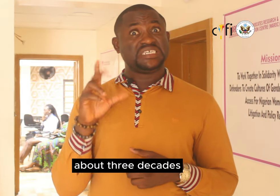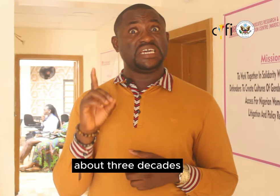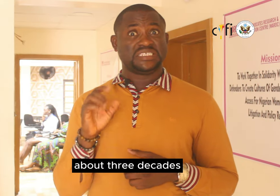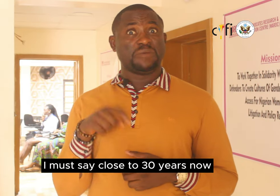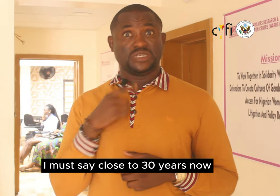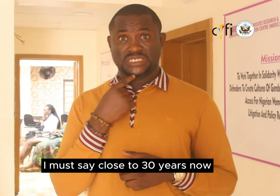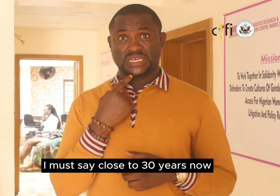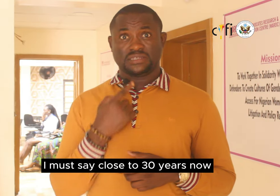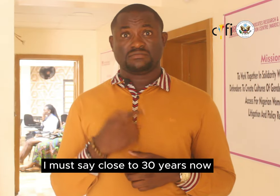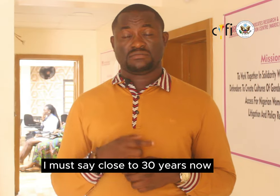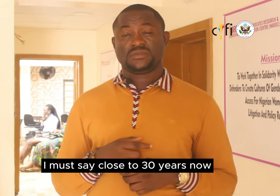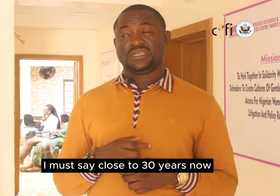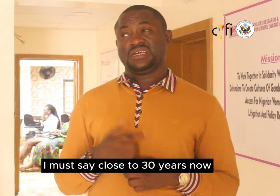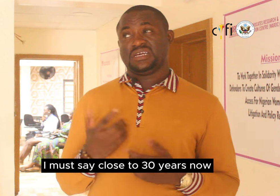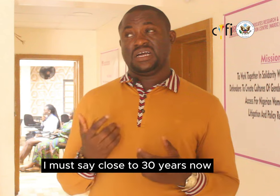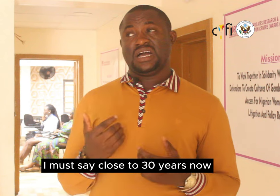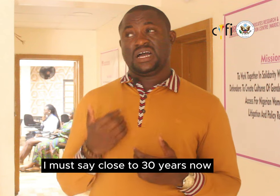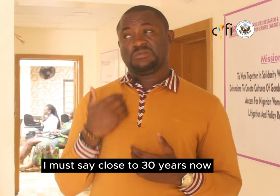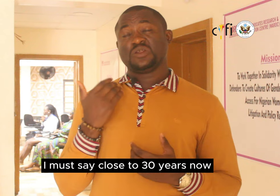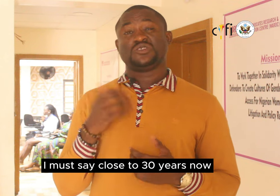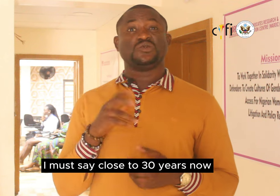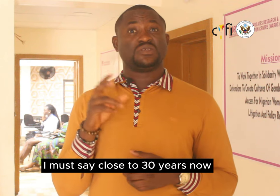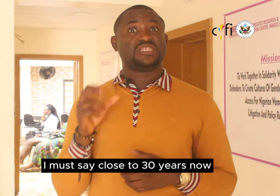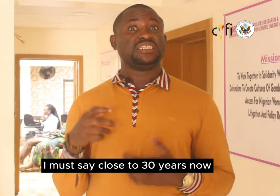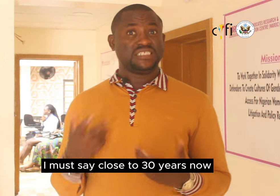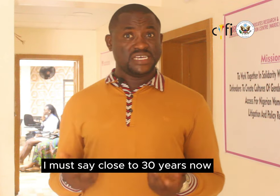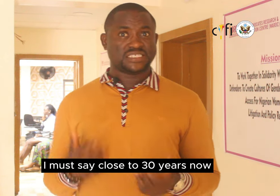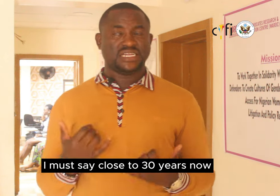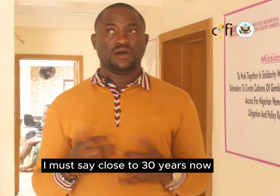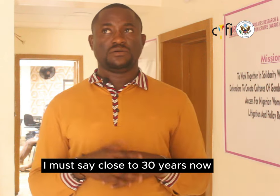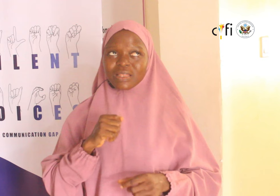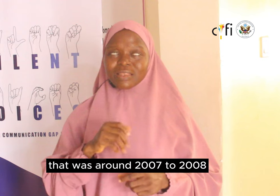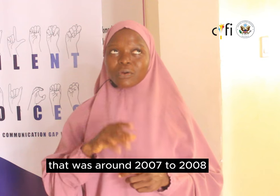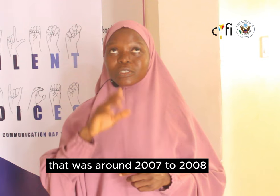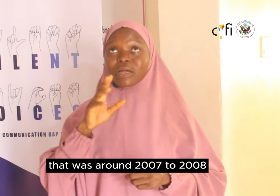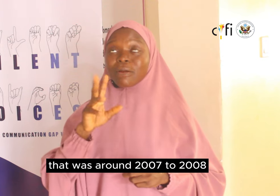3 decades, I must say. Close to 30 years now. That was around